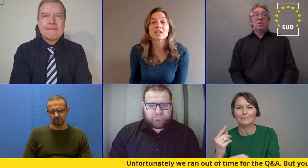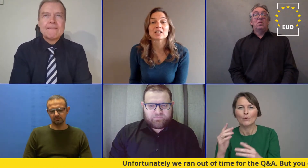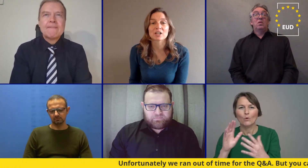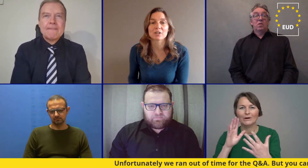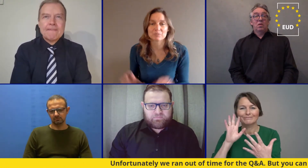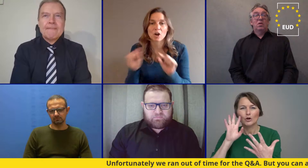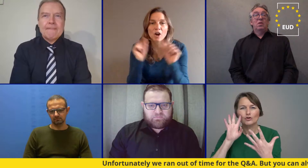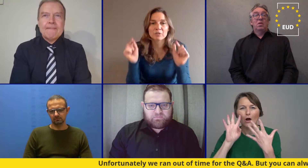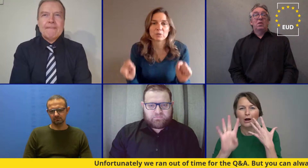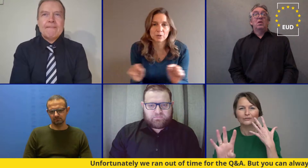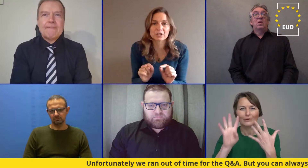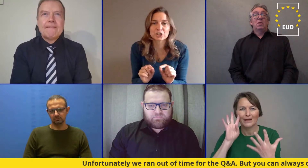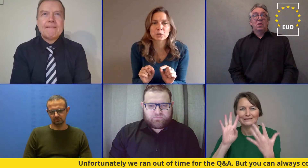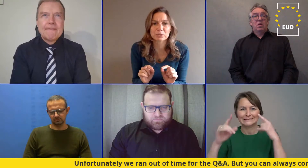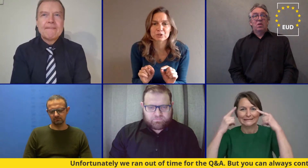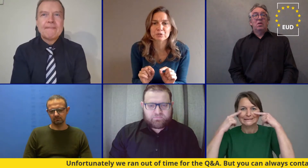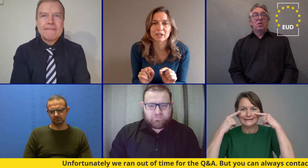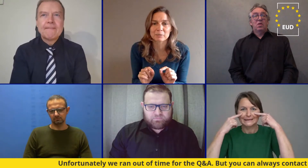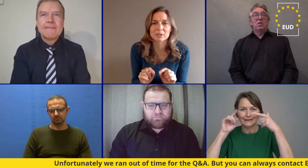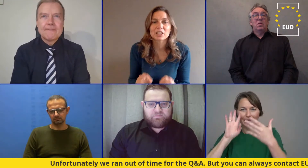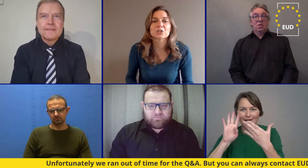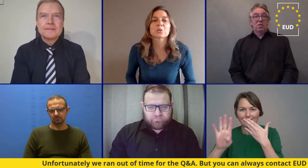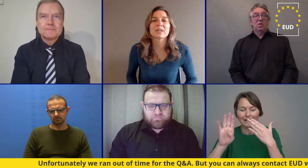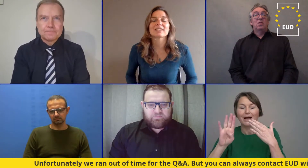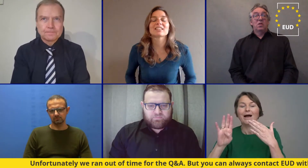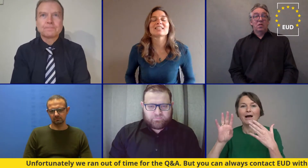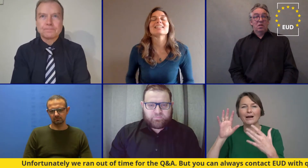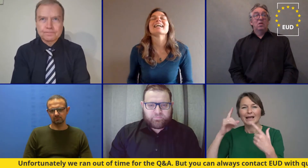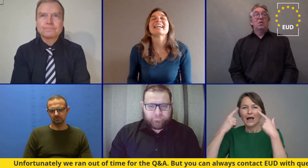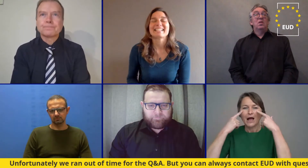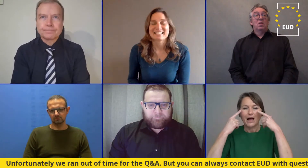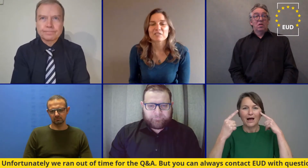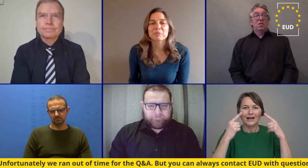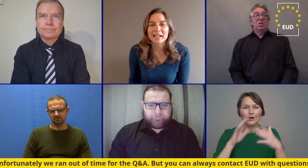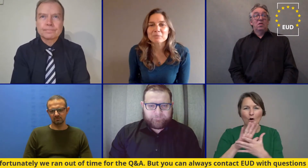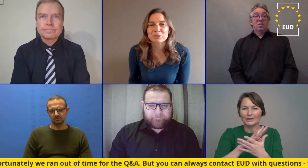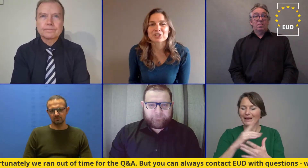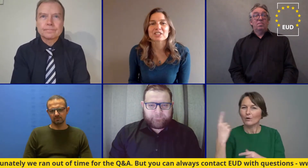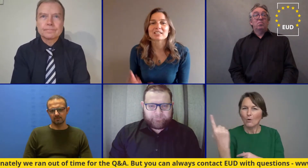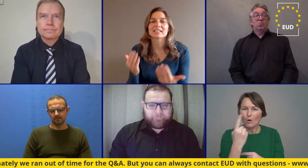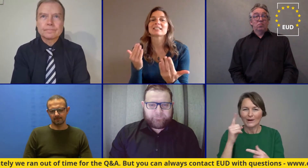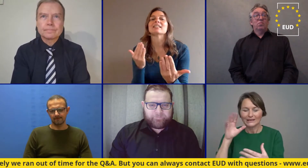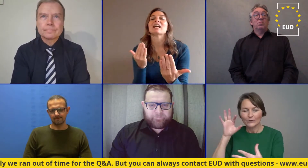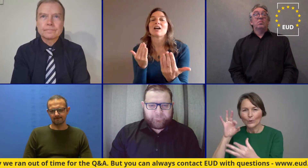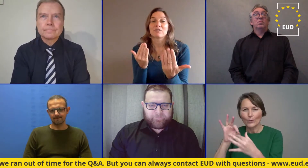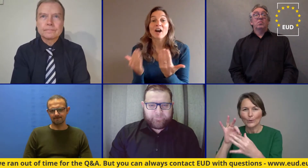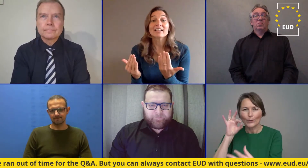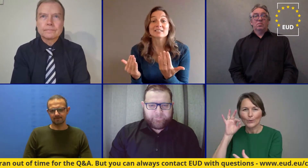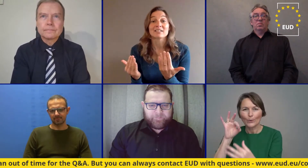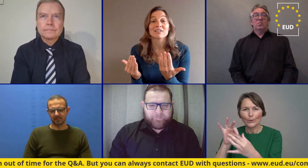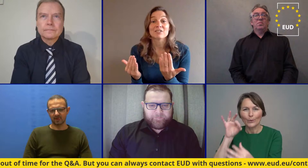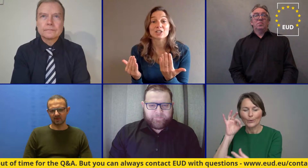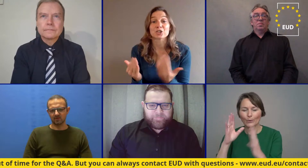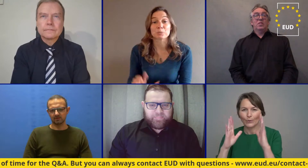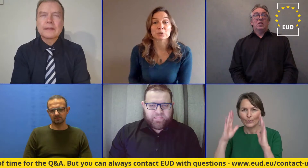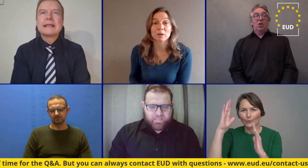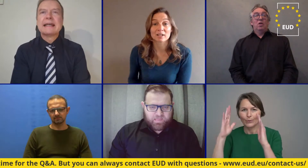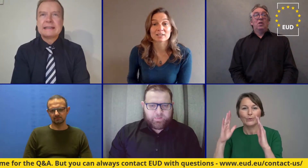the interpreter's frame, so that the deaf-blind person can find the interpreter box